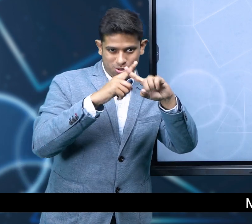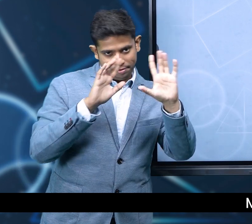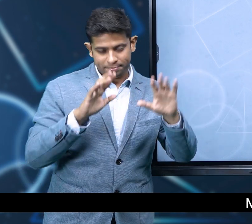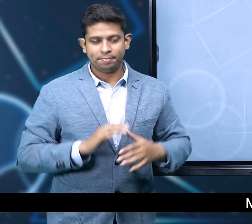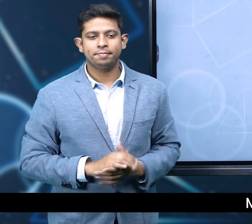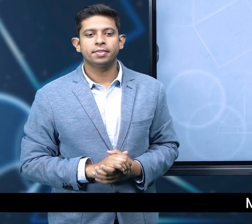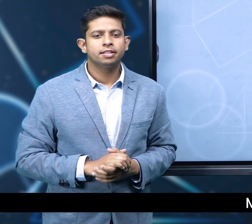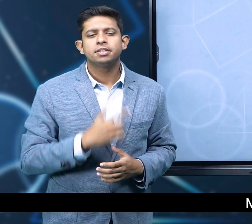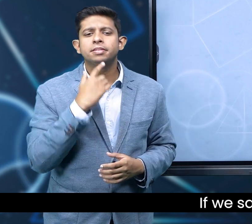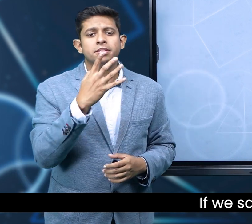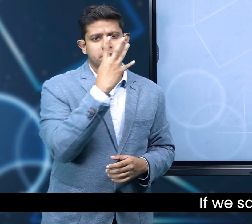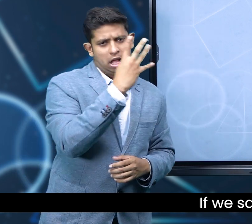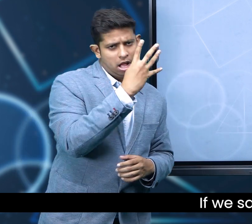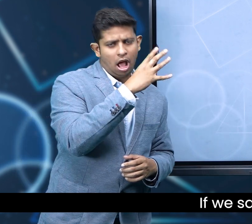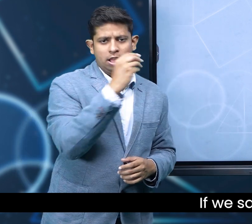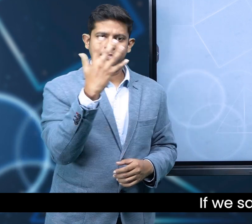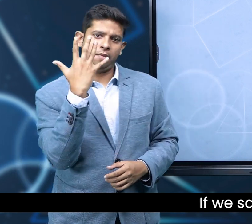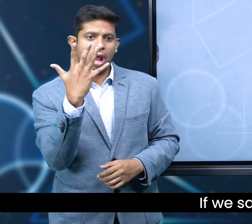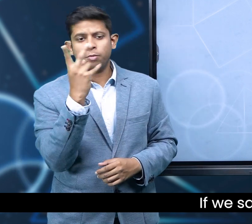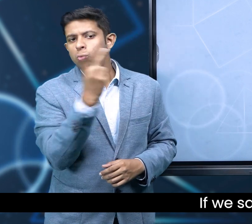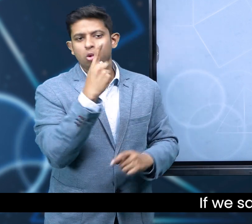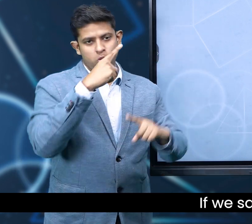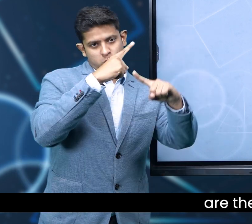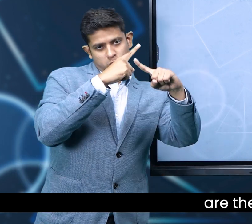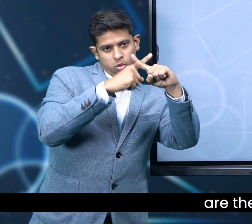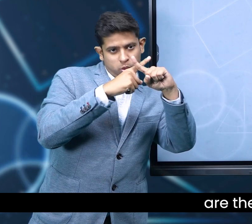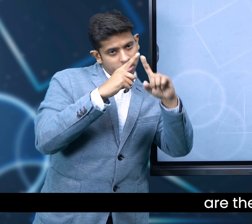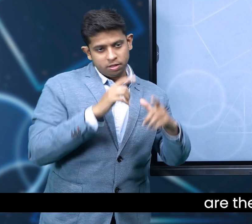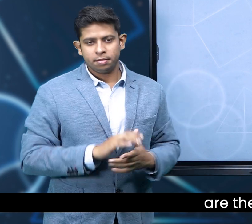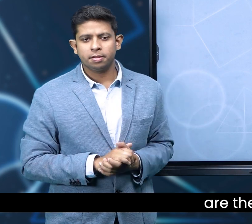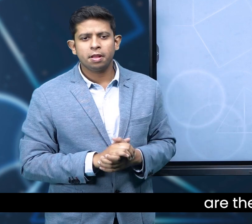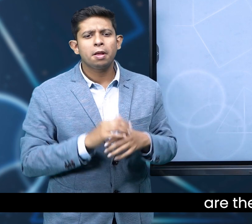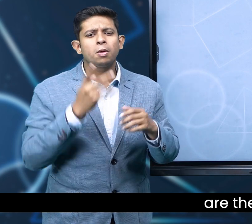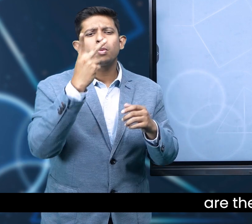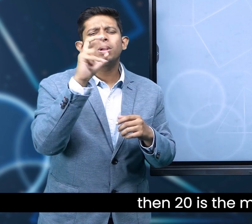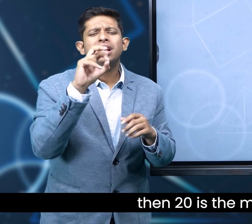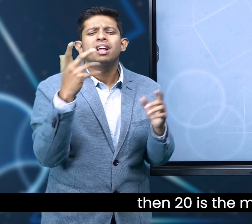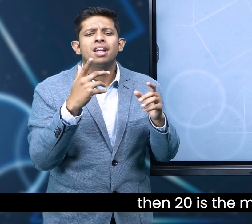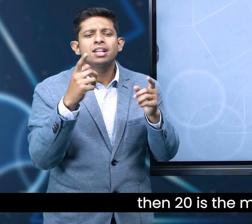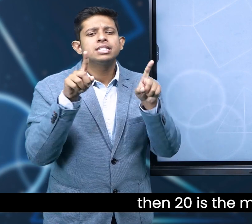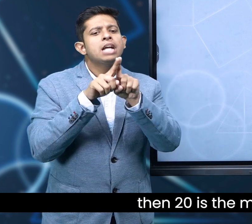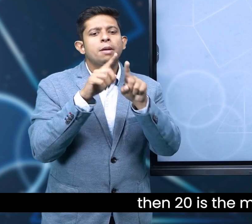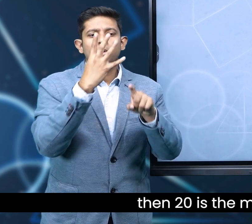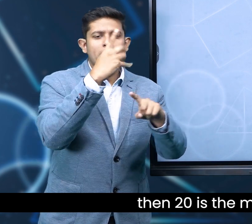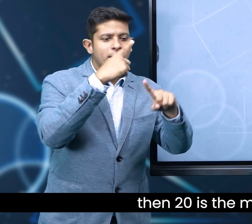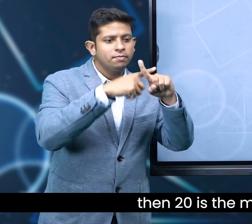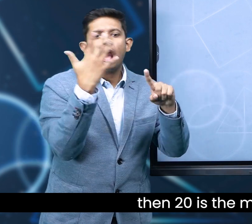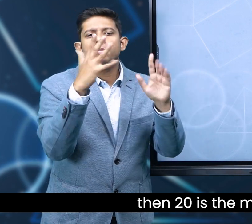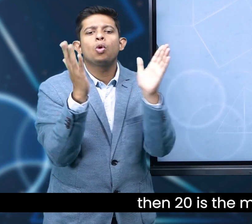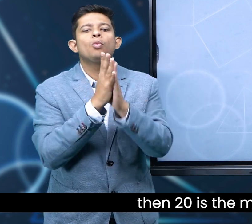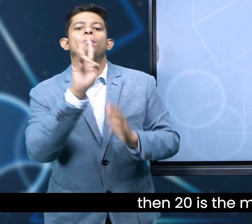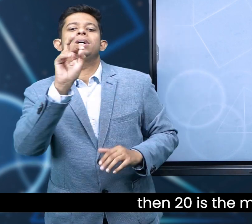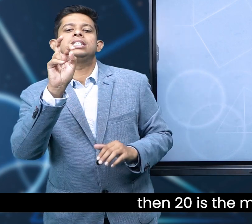Multiples. If we say that 4 and 5 are the factors of 20, then 20 is a multiple of 4 and 5